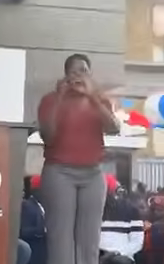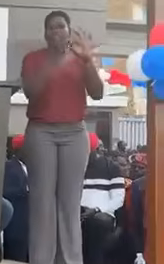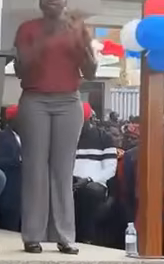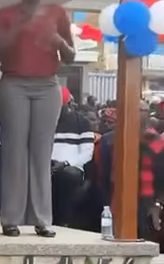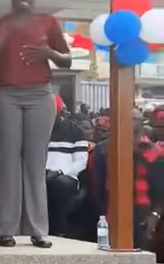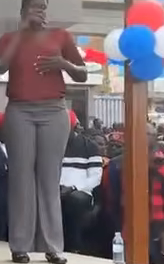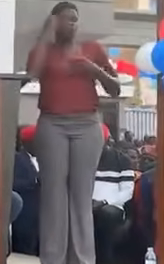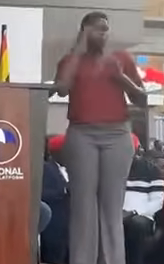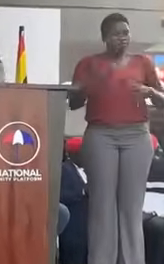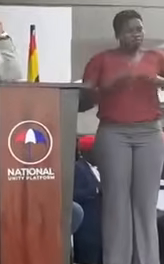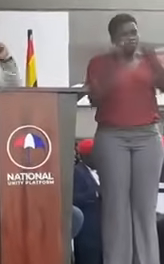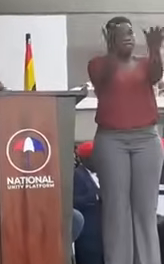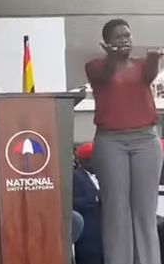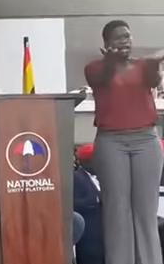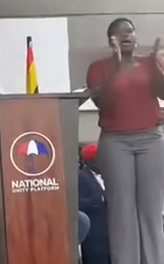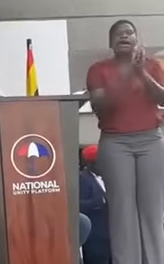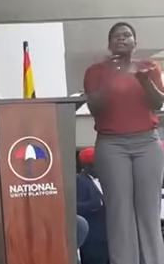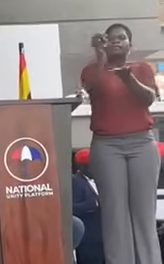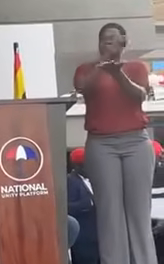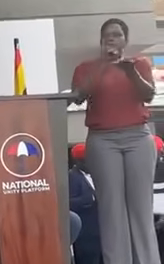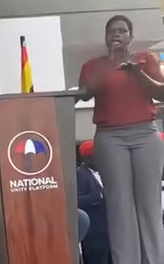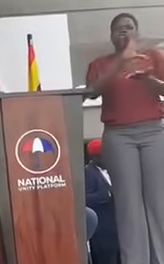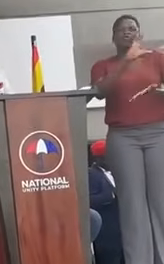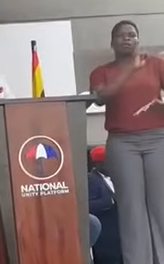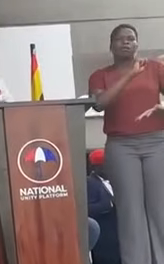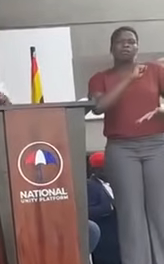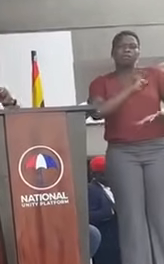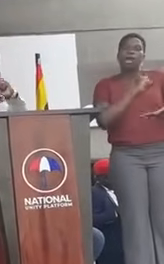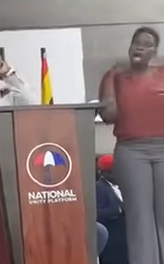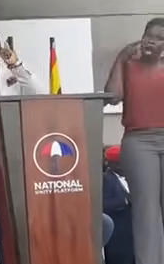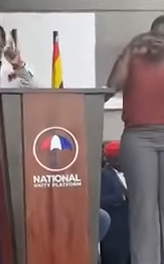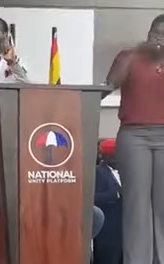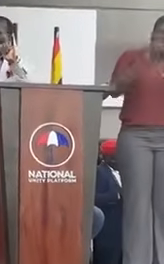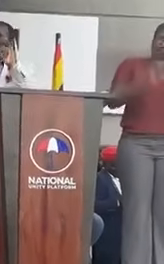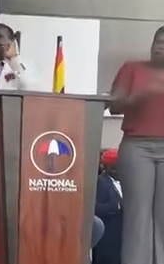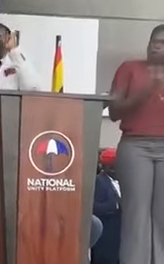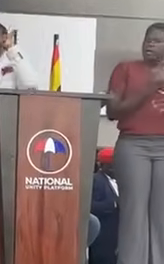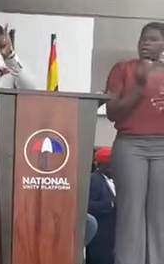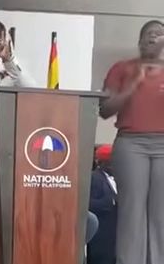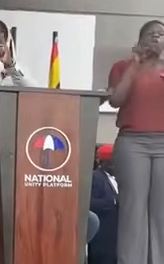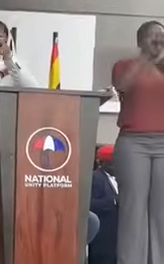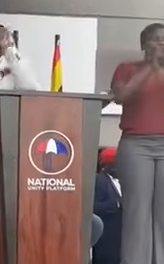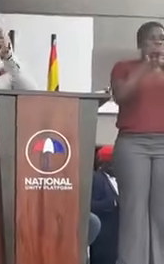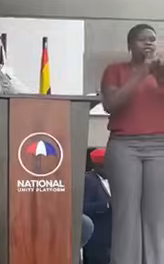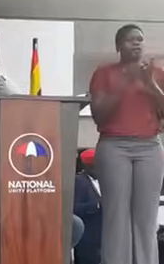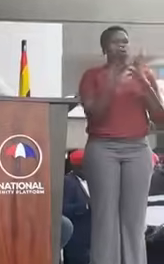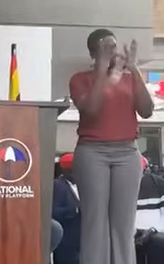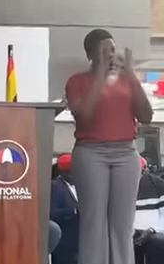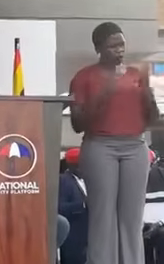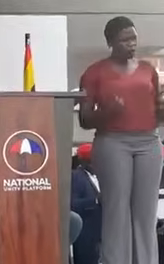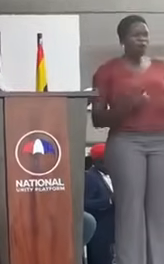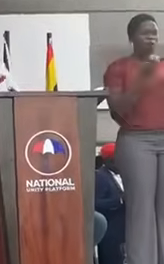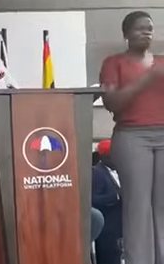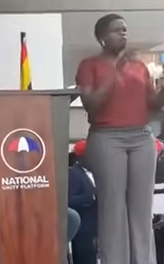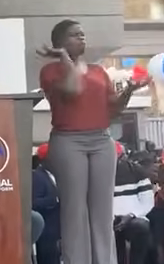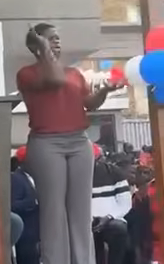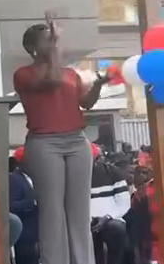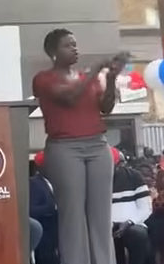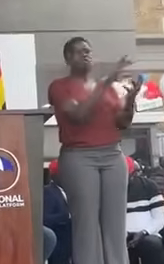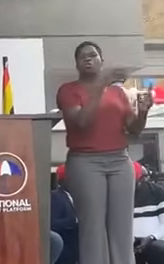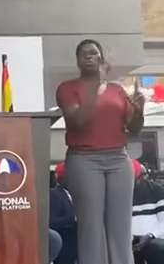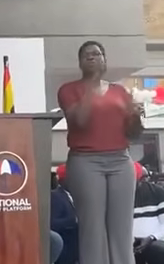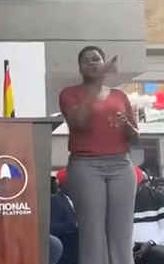of sacrifice, of nationalism, until our nation is recovered from the jaws of the tyrant.